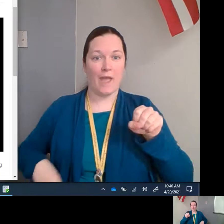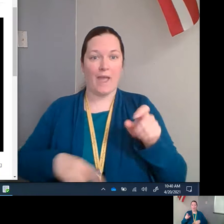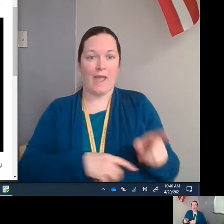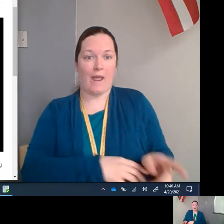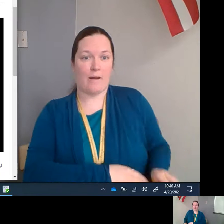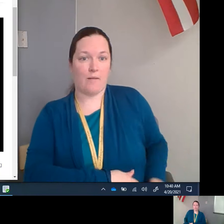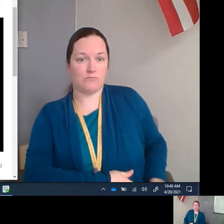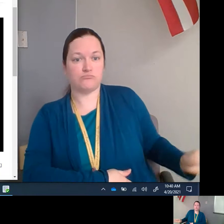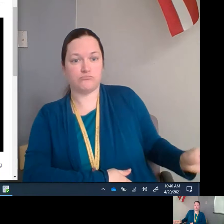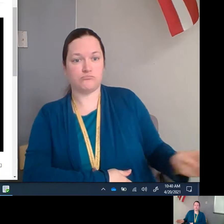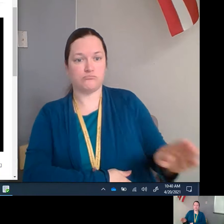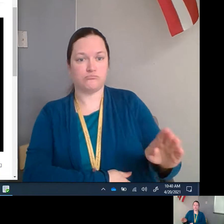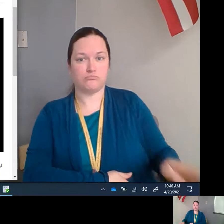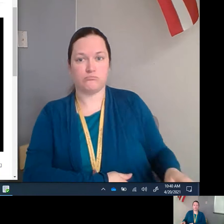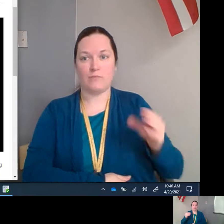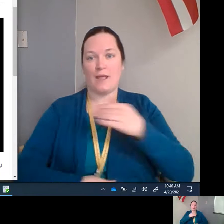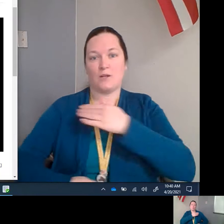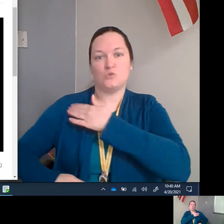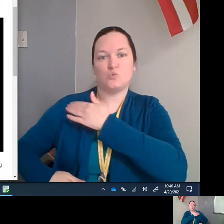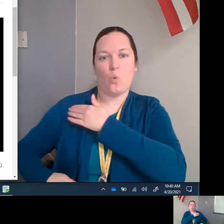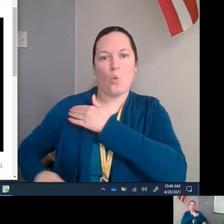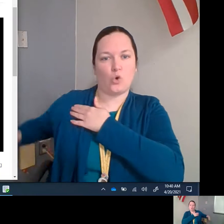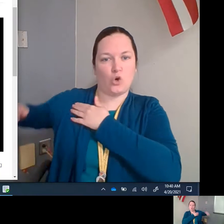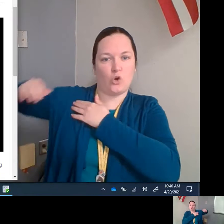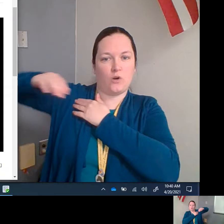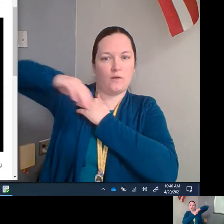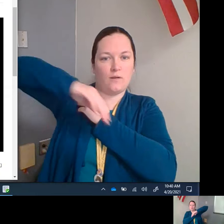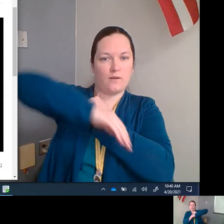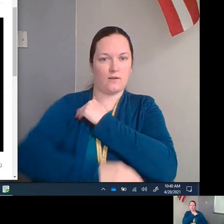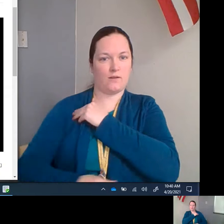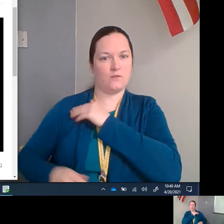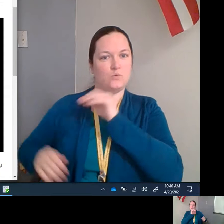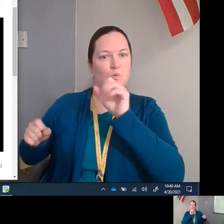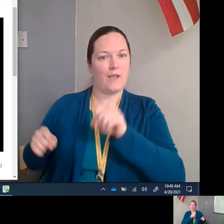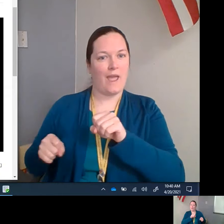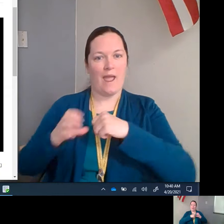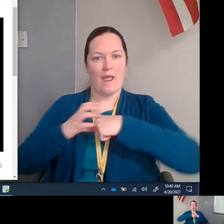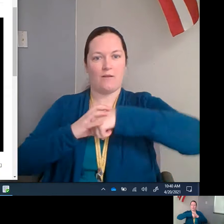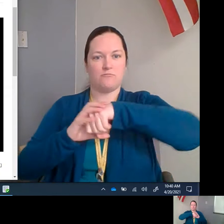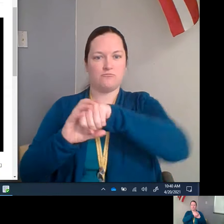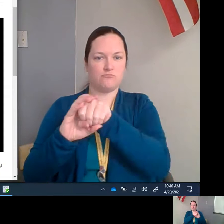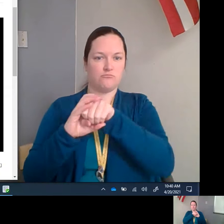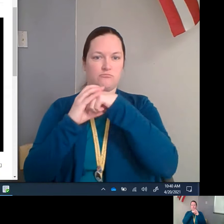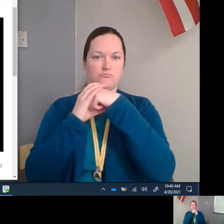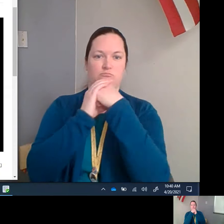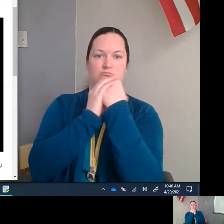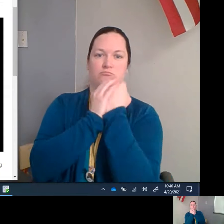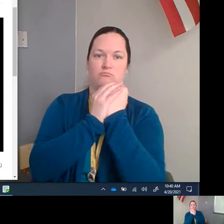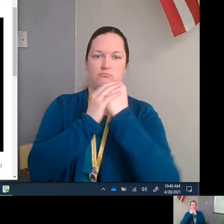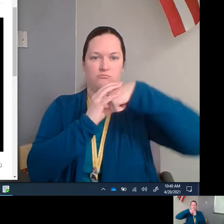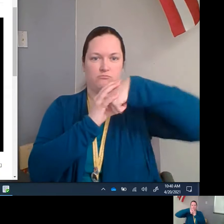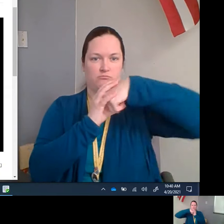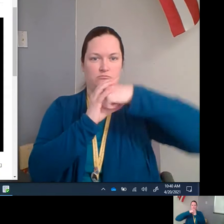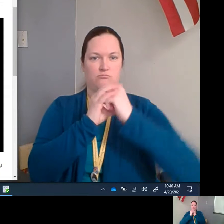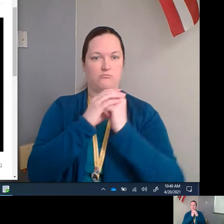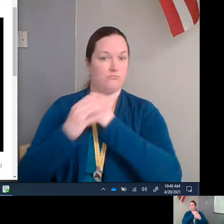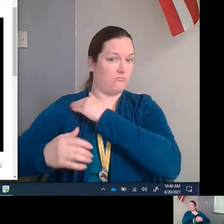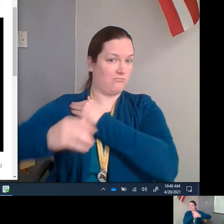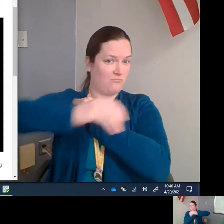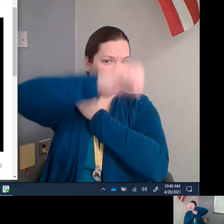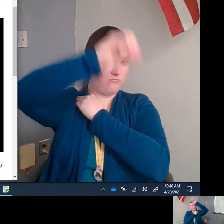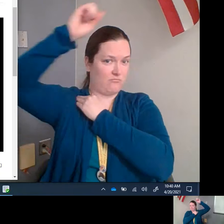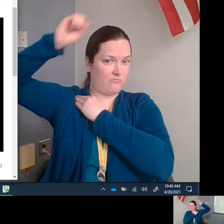joint, and then the shoulder joint. What's great about these is I have a huge amount of maneuverability in my shoulder joint. What's